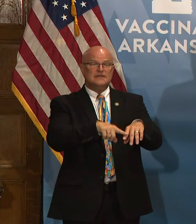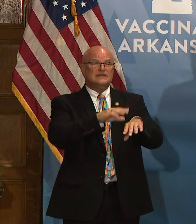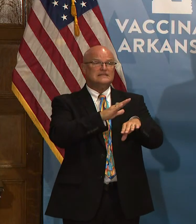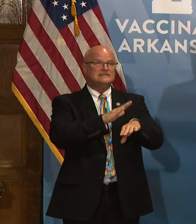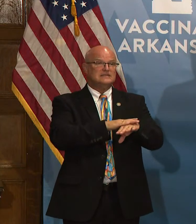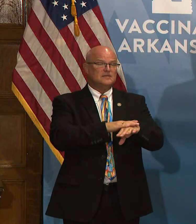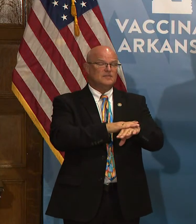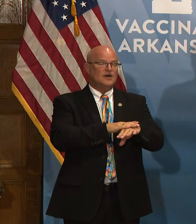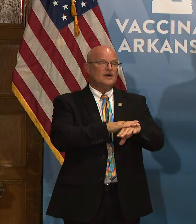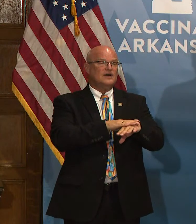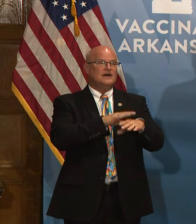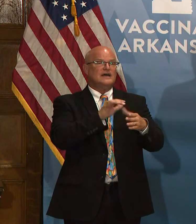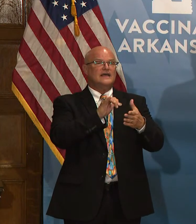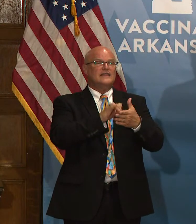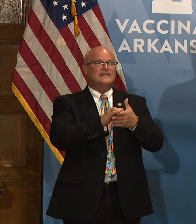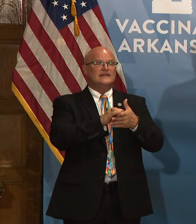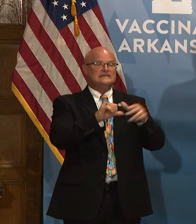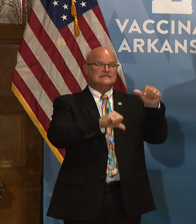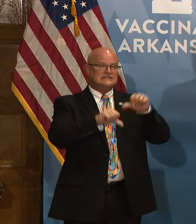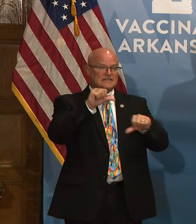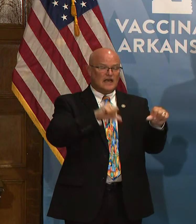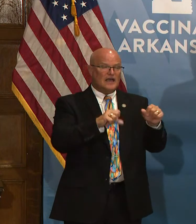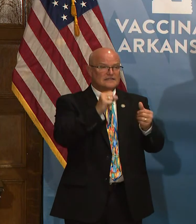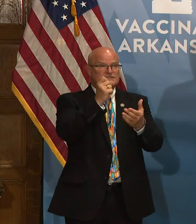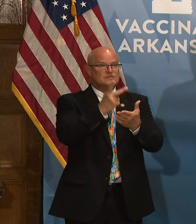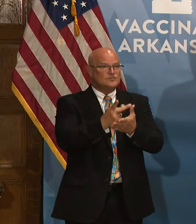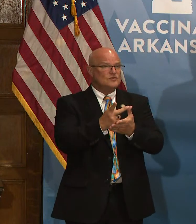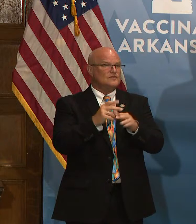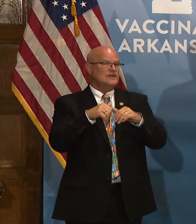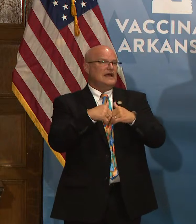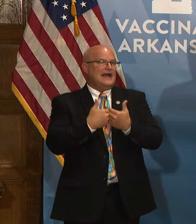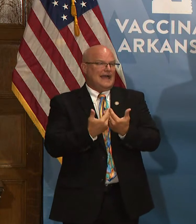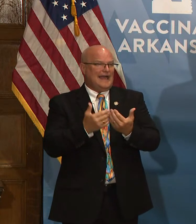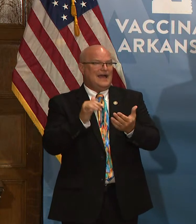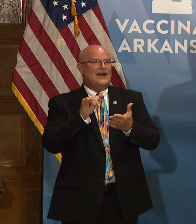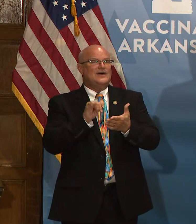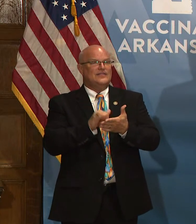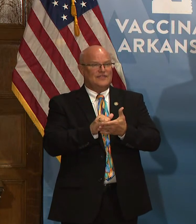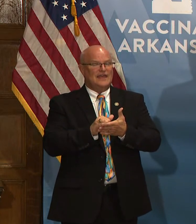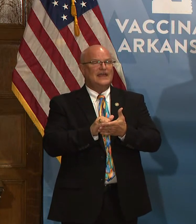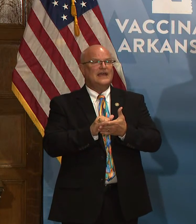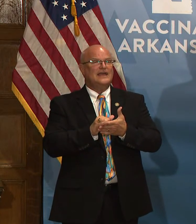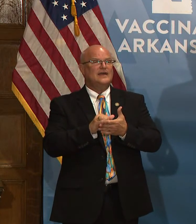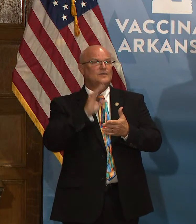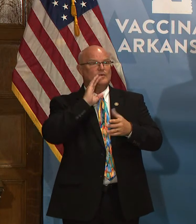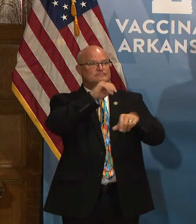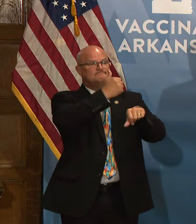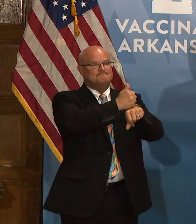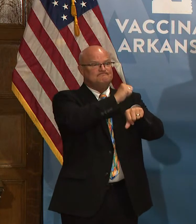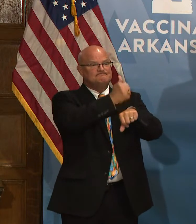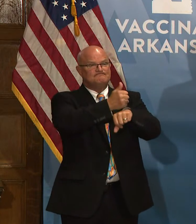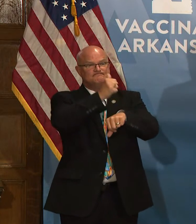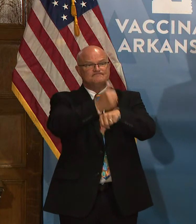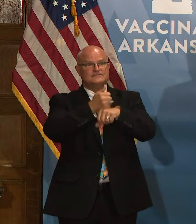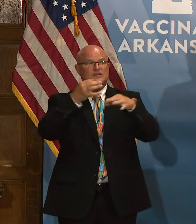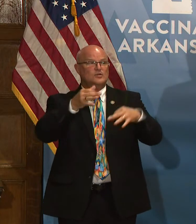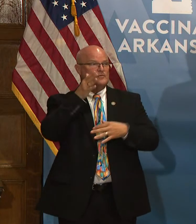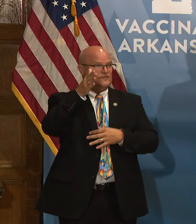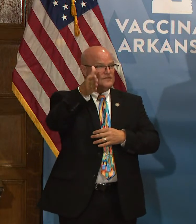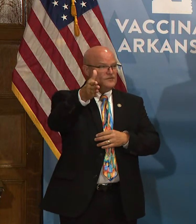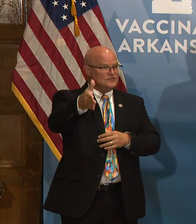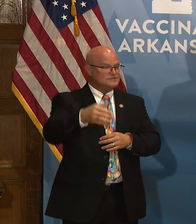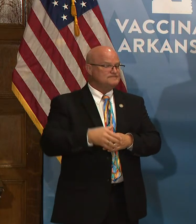upon the science and approval as to how that will be set up and determined for the